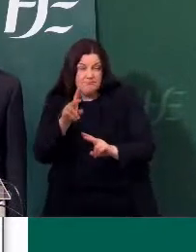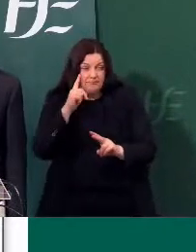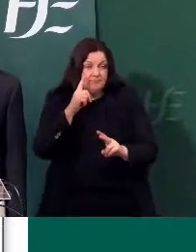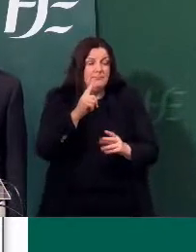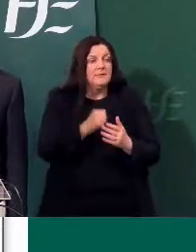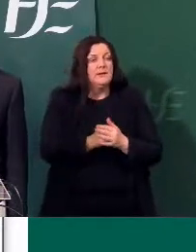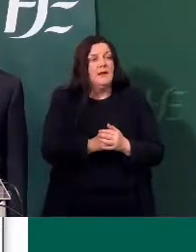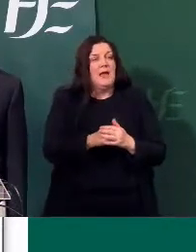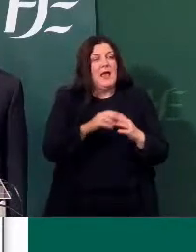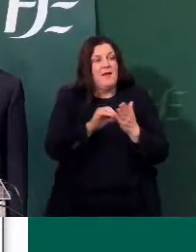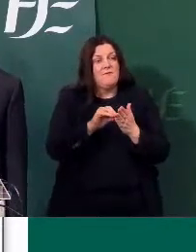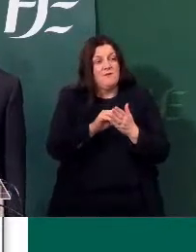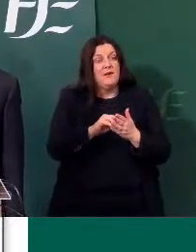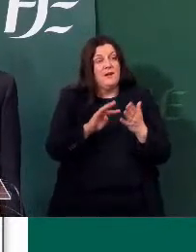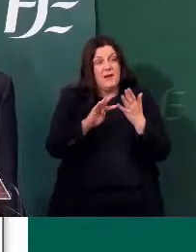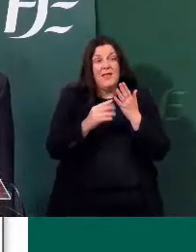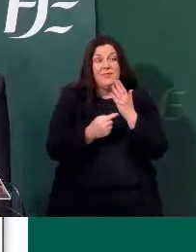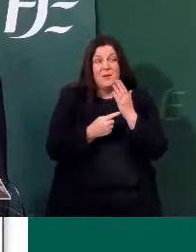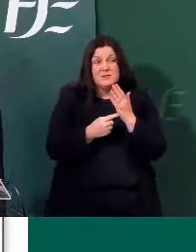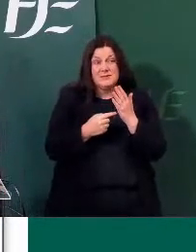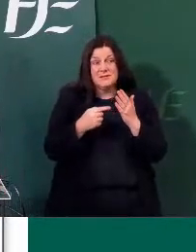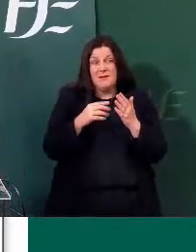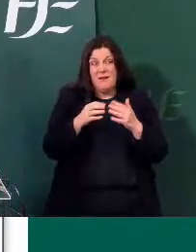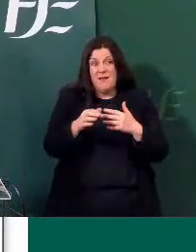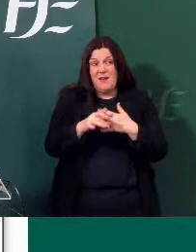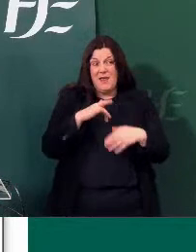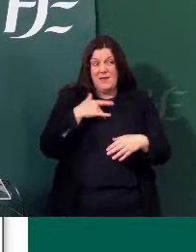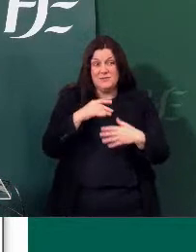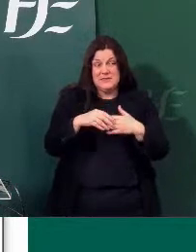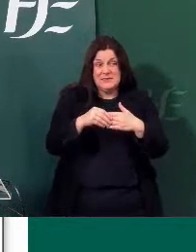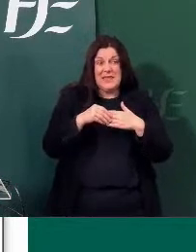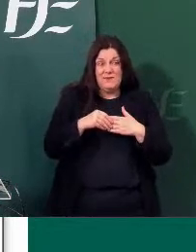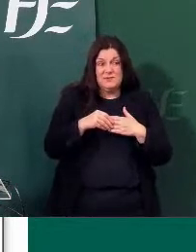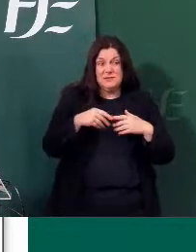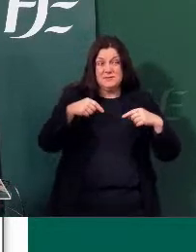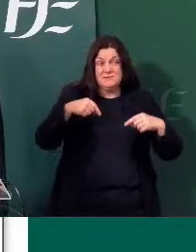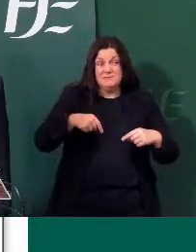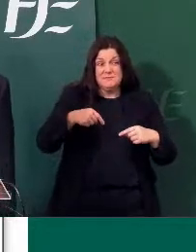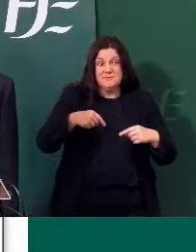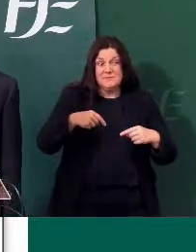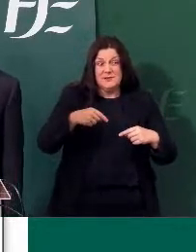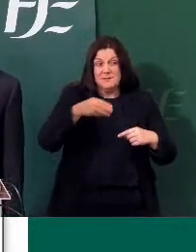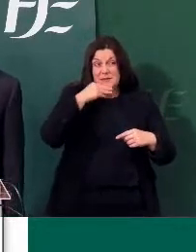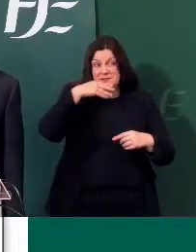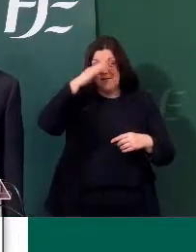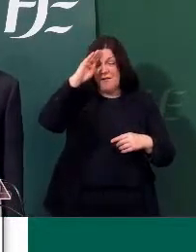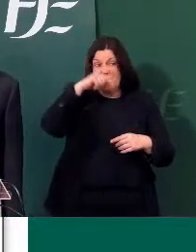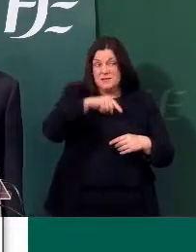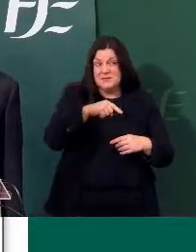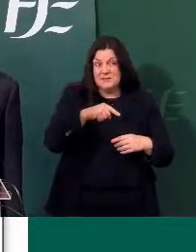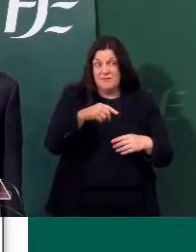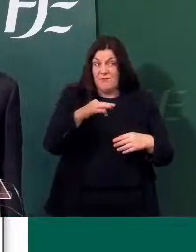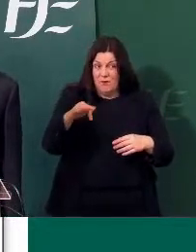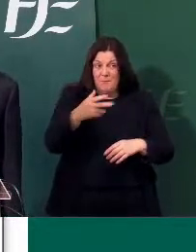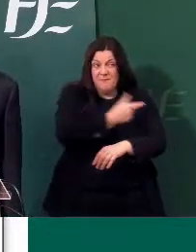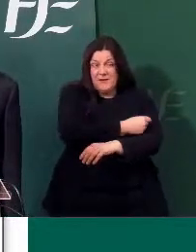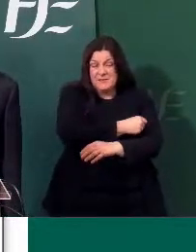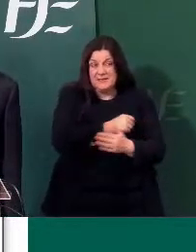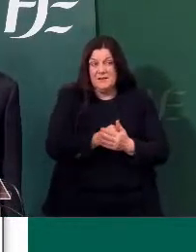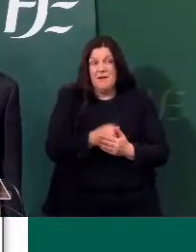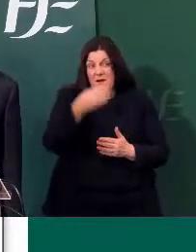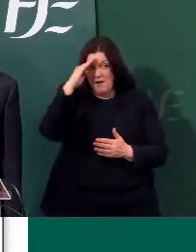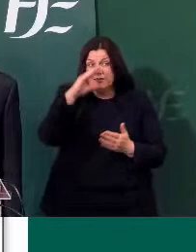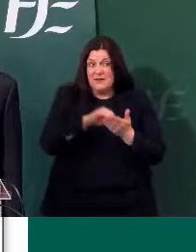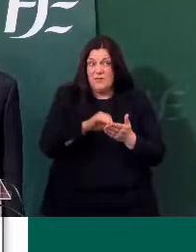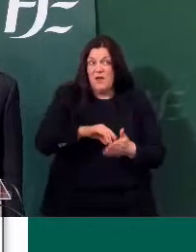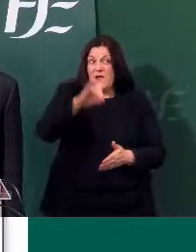nearly 9,000 of lives aged 60 and older in Ireland, and Ireland, of course, having the highest vaccination rate. And this, yes,